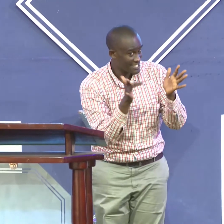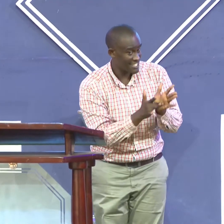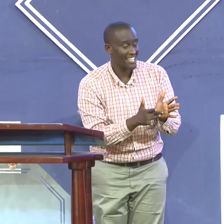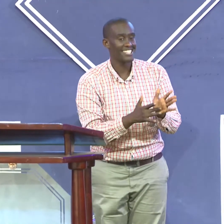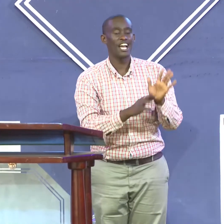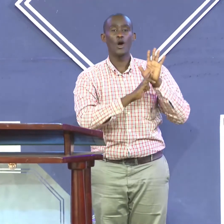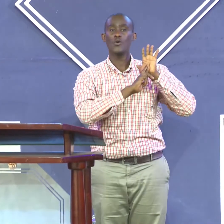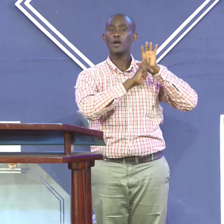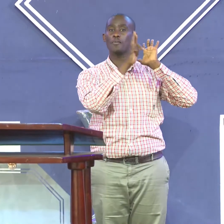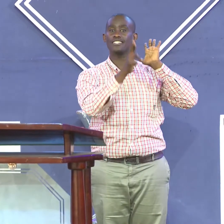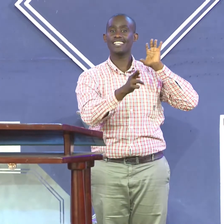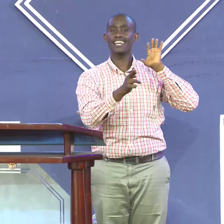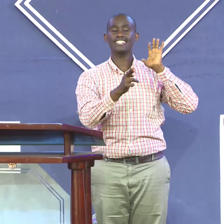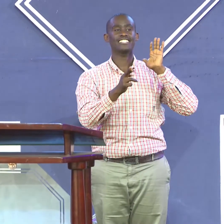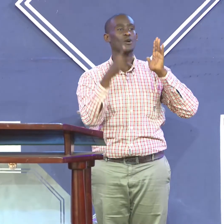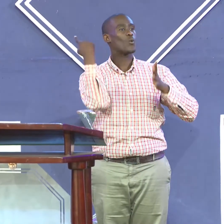slaughtered. Him.